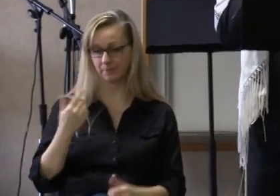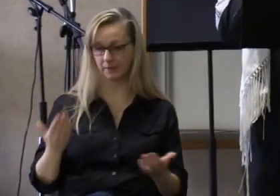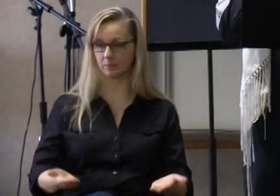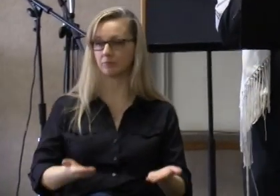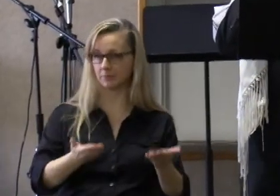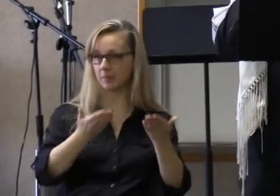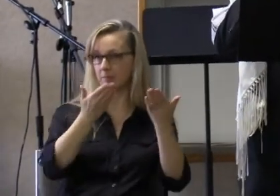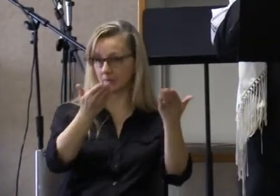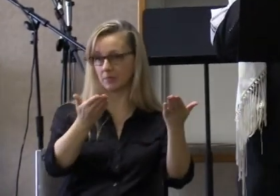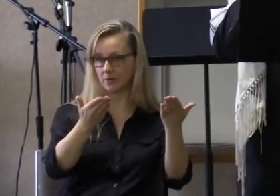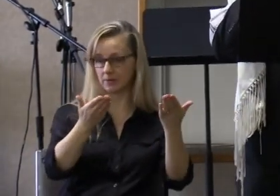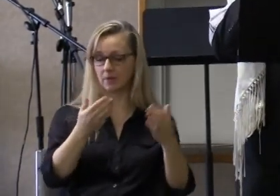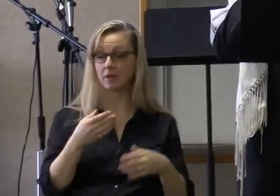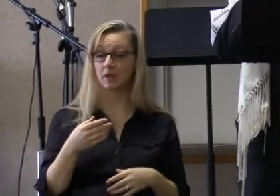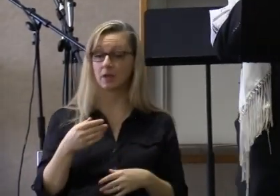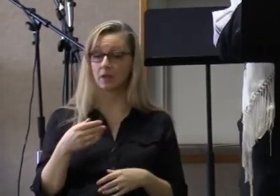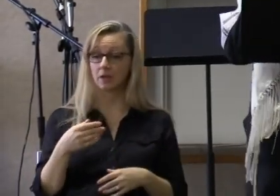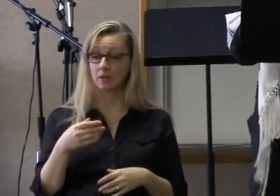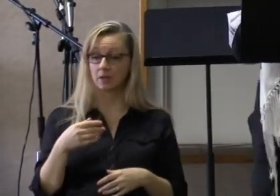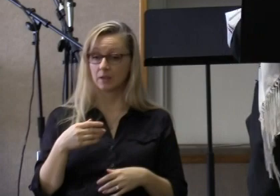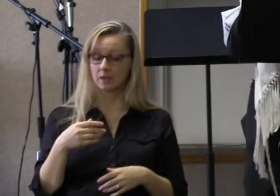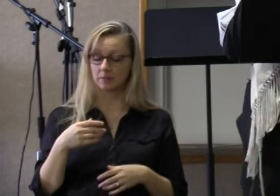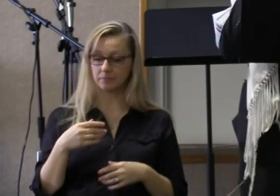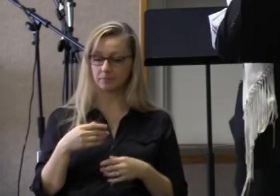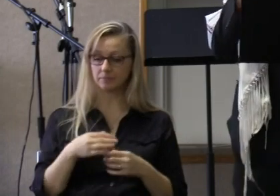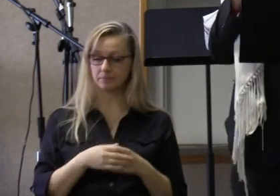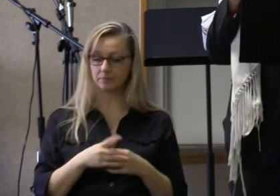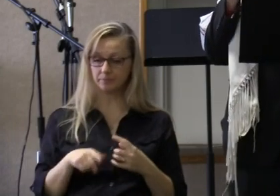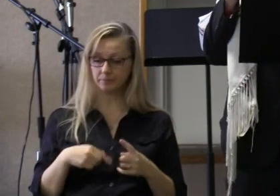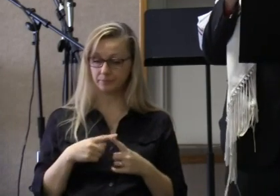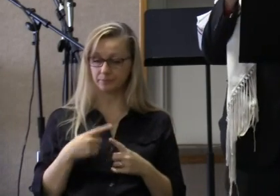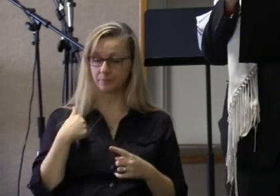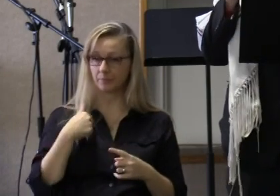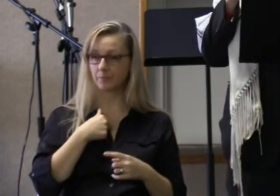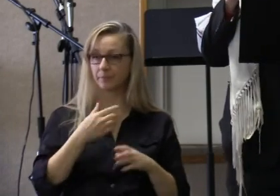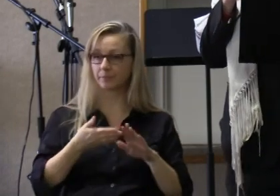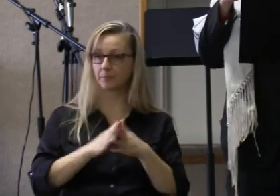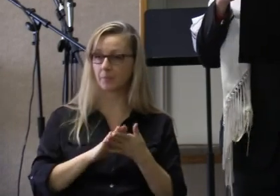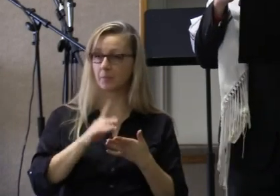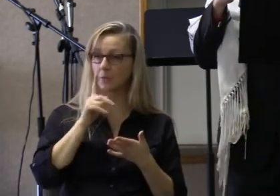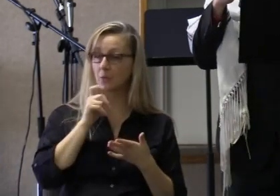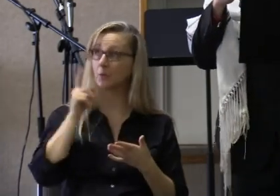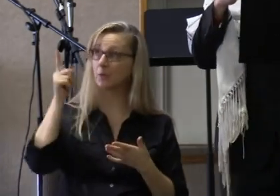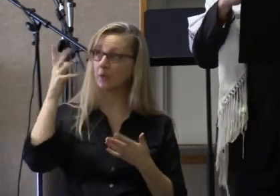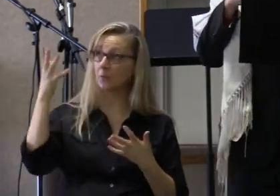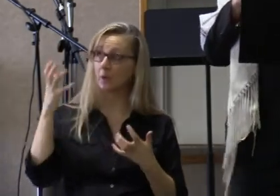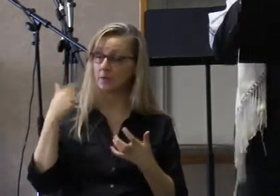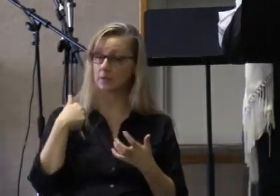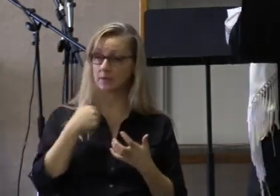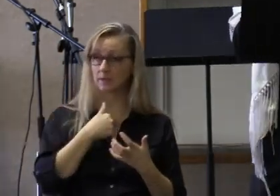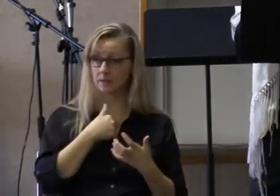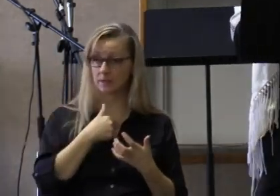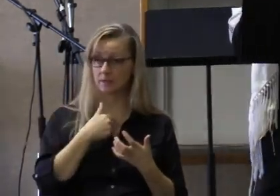God wants us to be will be much easier when we want what God wants us to want.